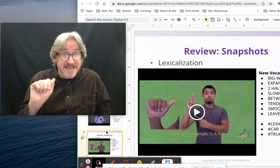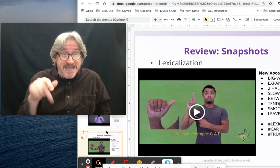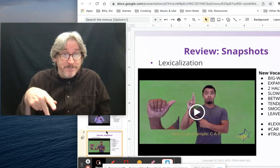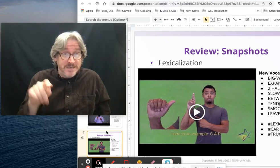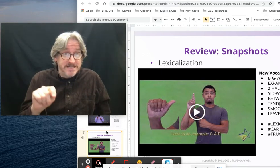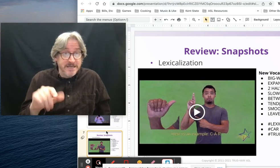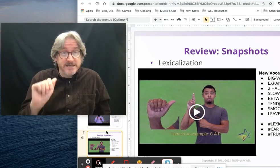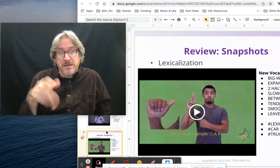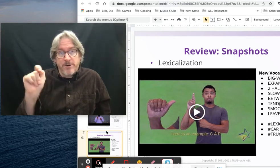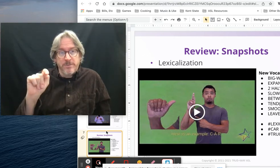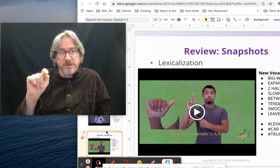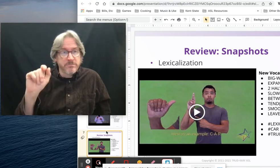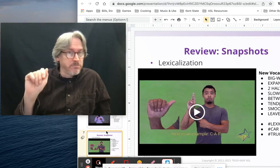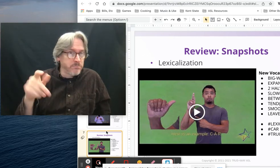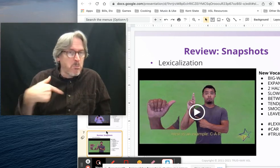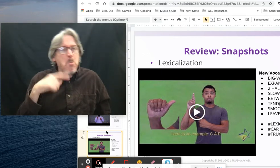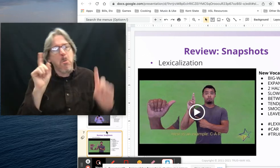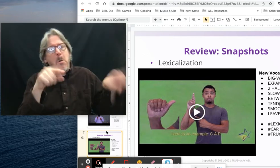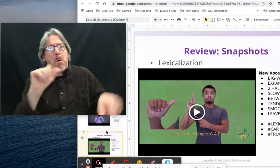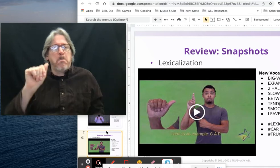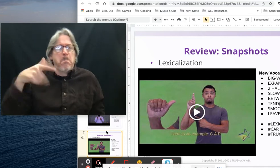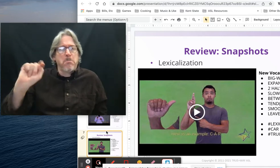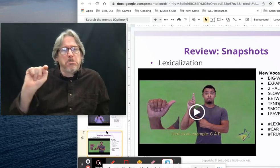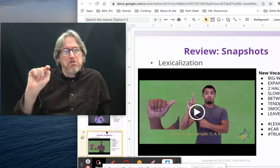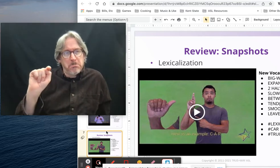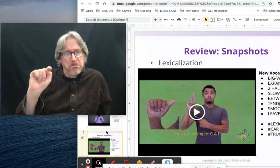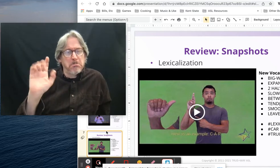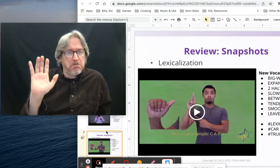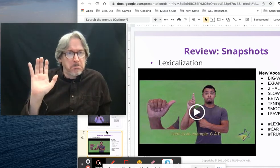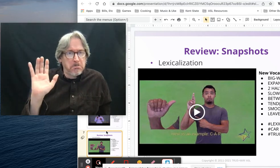to see the APT. It's apartment.